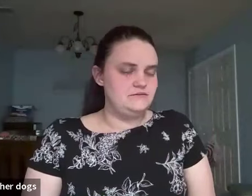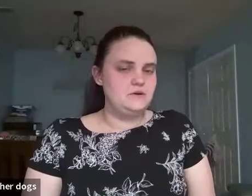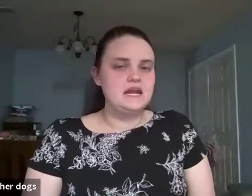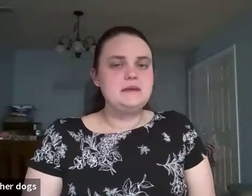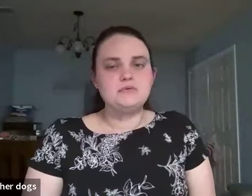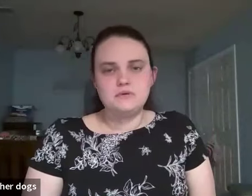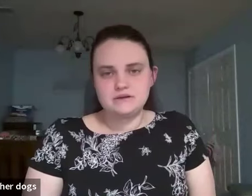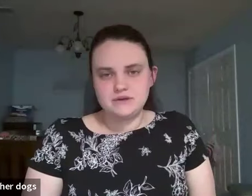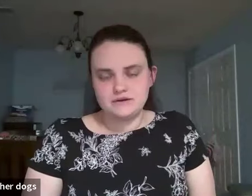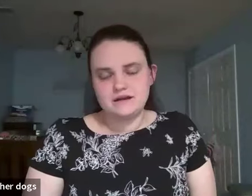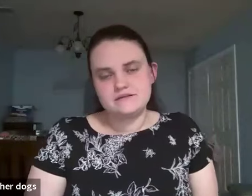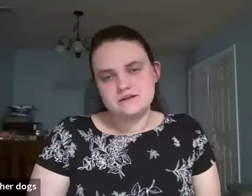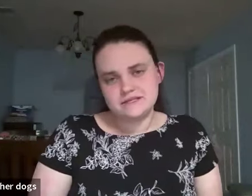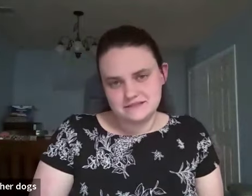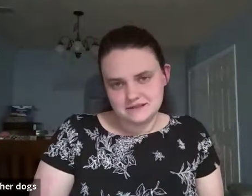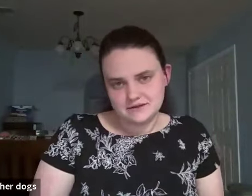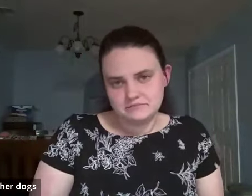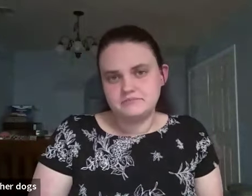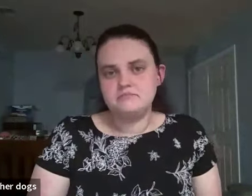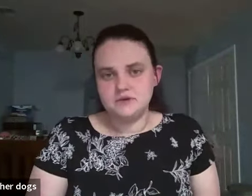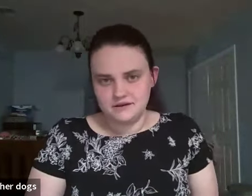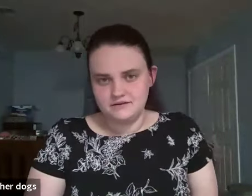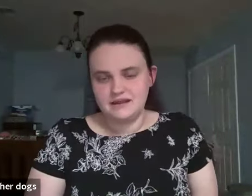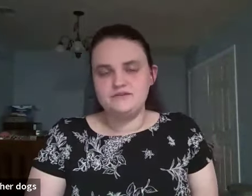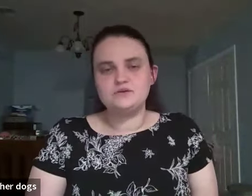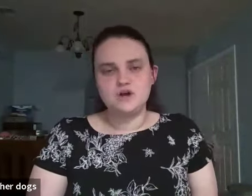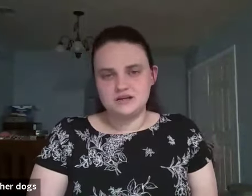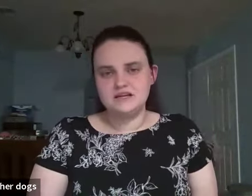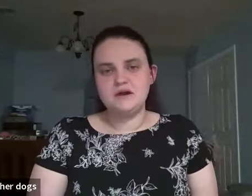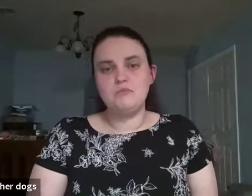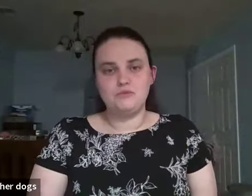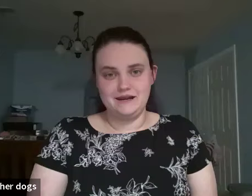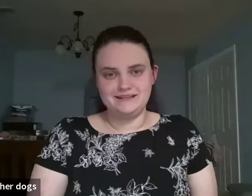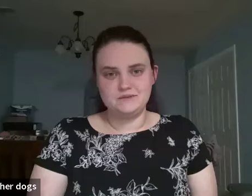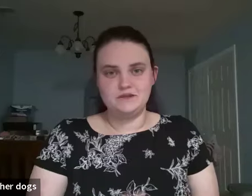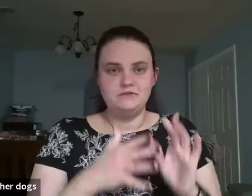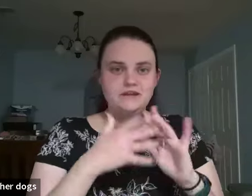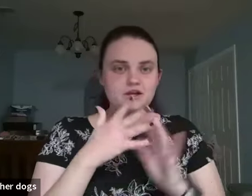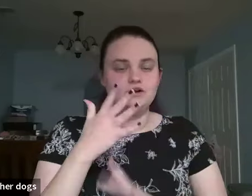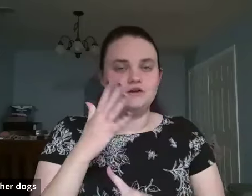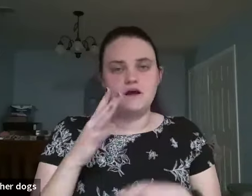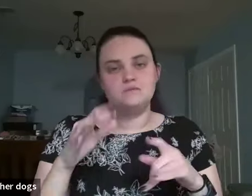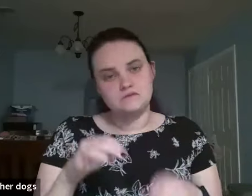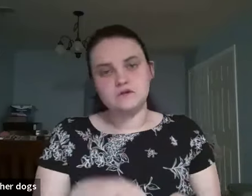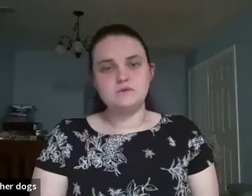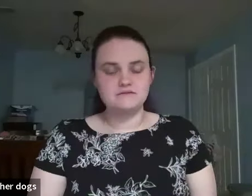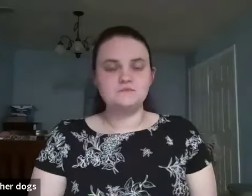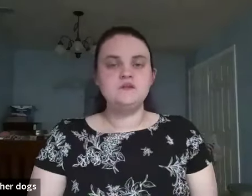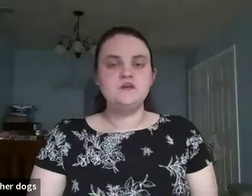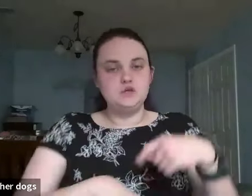If you had a broken bone, I know that's not being sick, but if you were talking about breaking something, your finger, your thumb, your foot, whatever, you